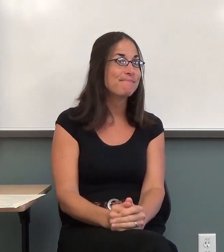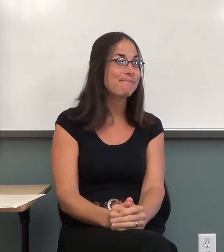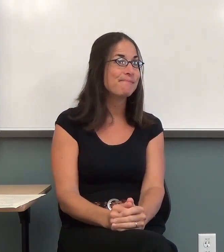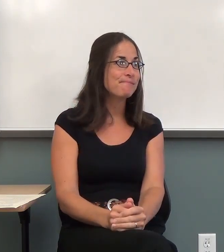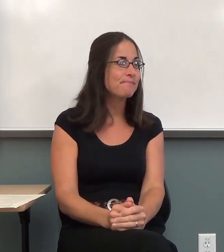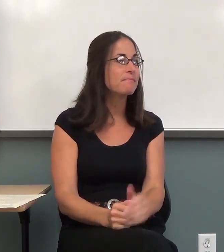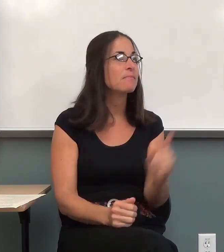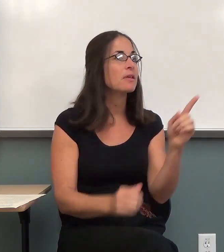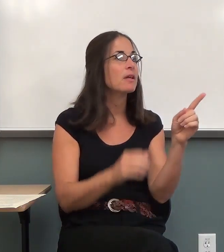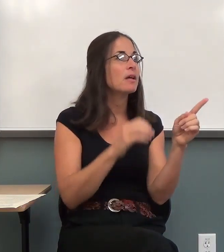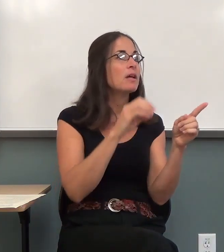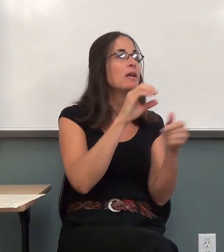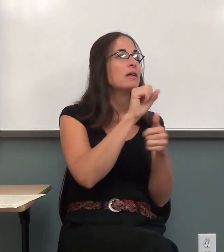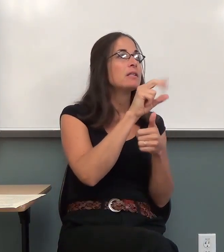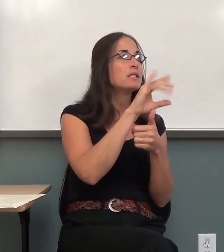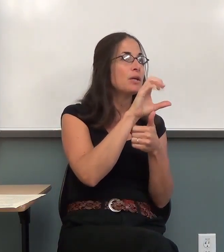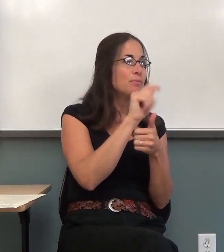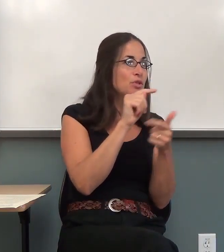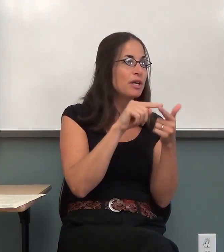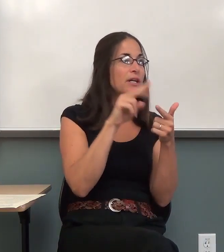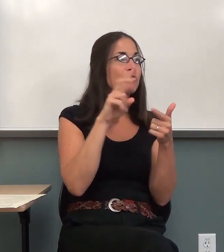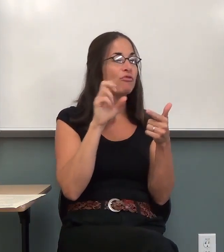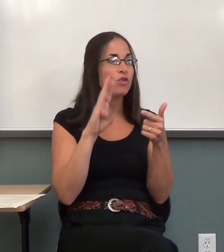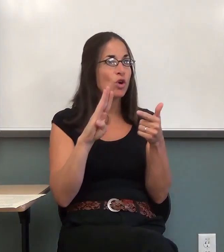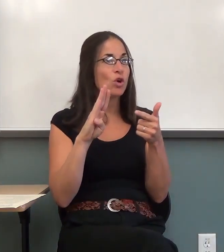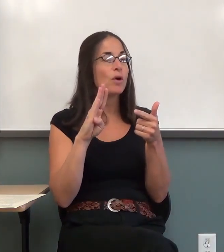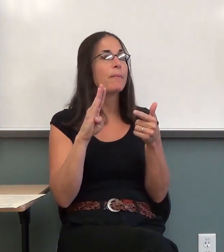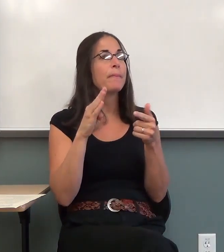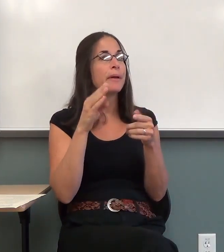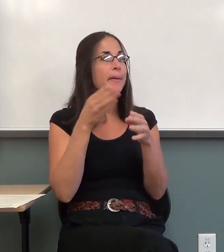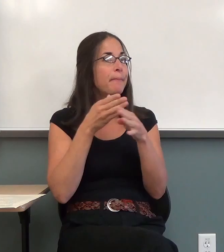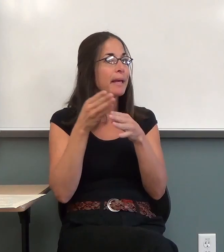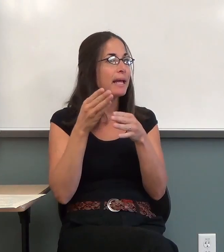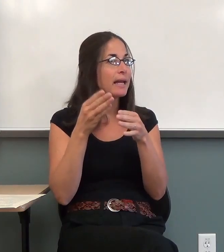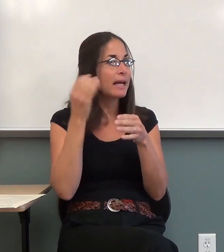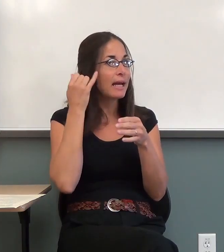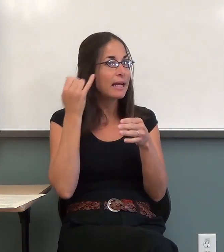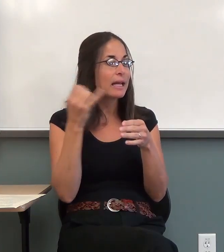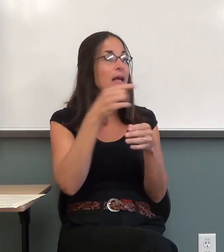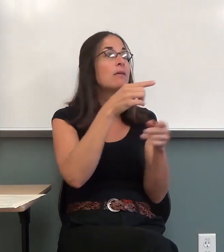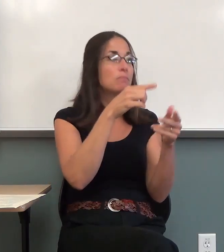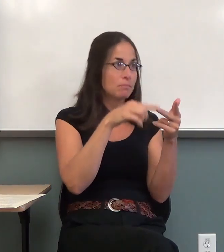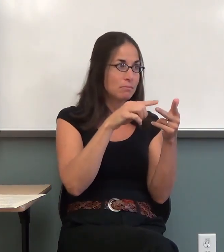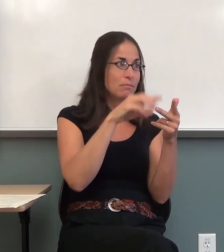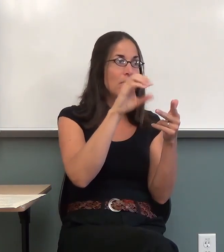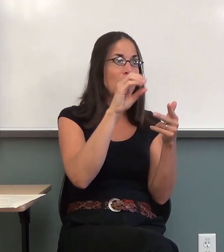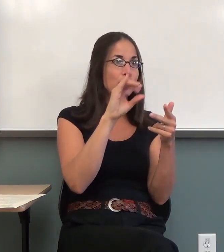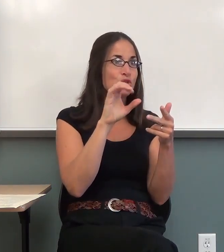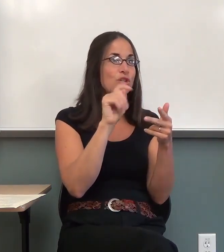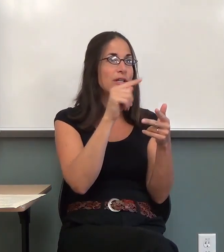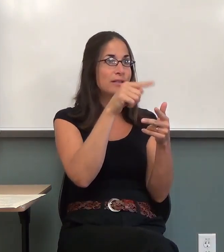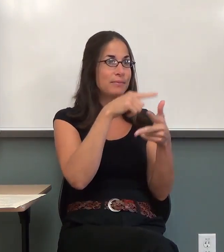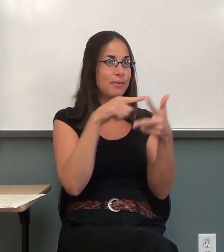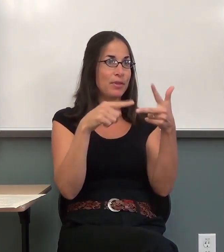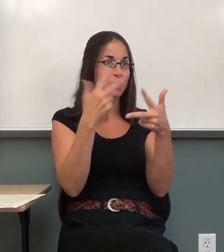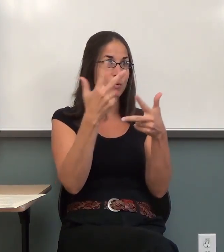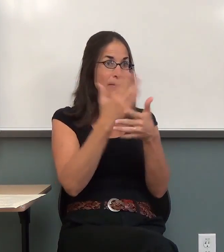Subject, verb, idea. There we go, a subject, verb, and an object. Those are the three parts that we want to focus on, right? That is called